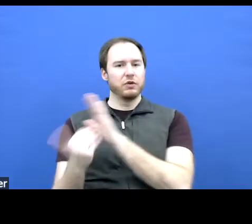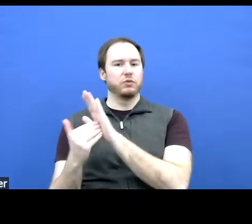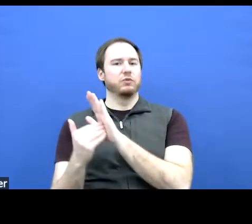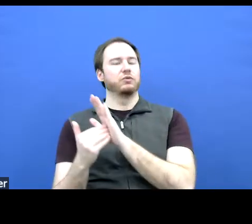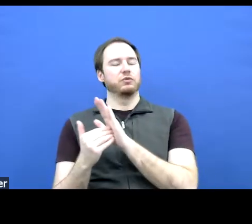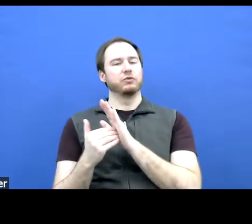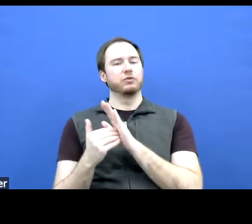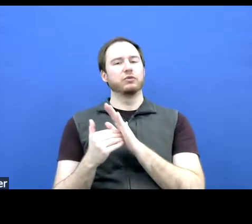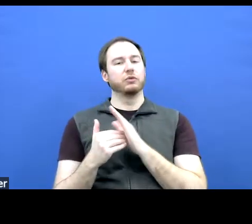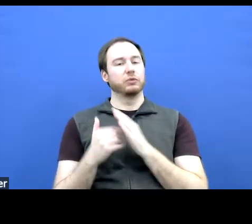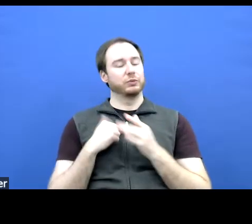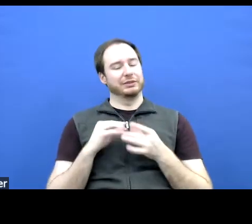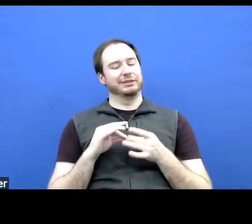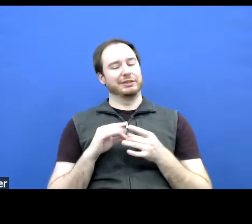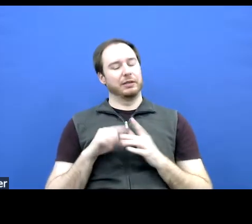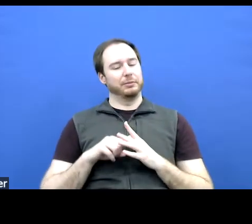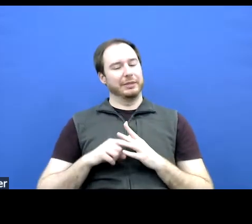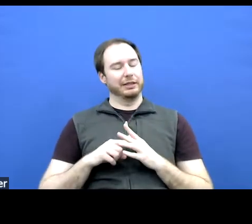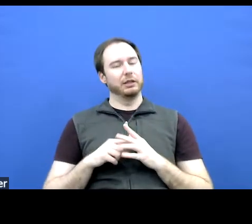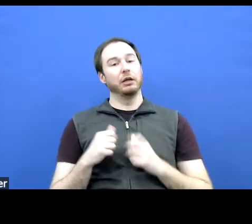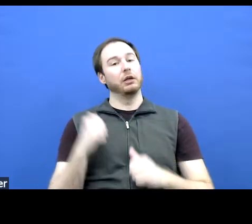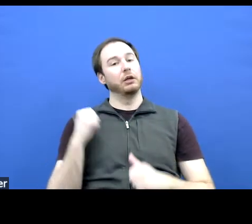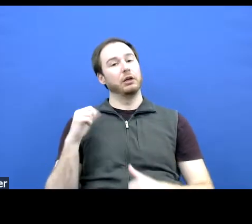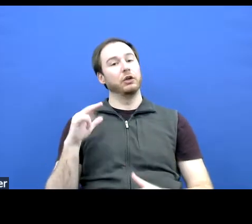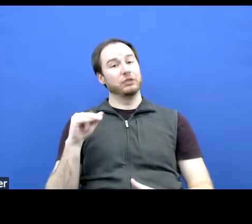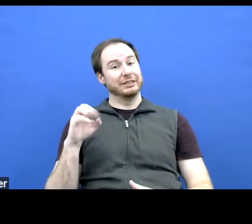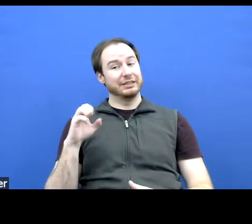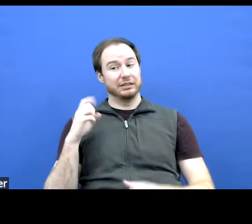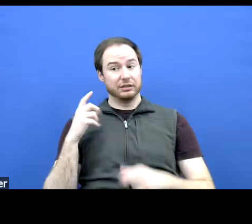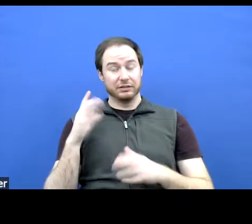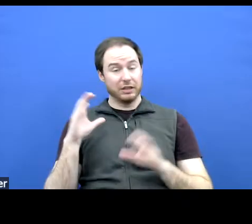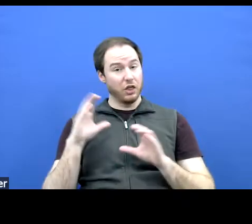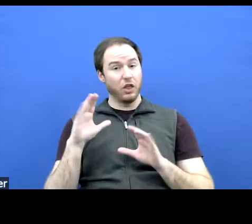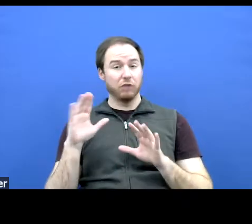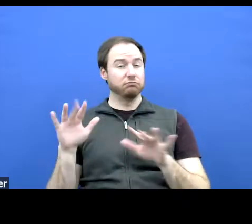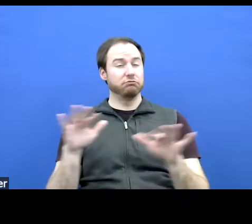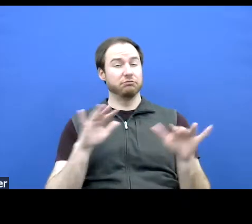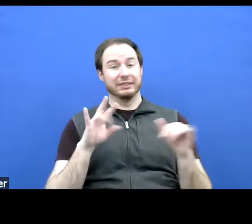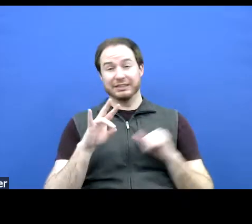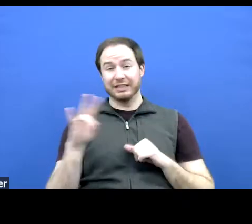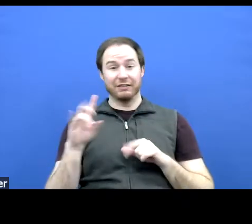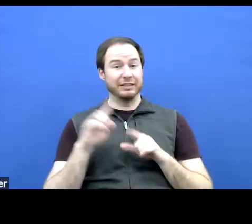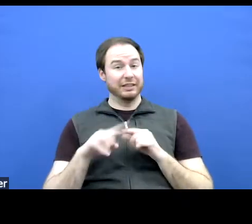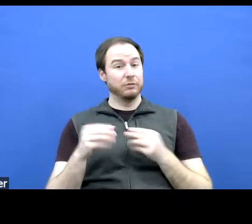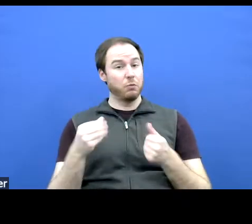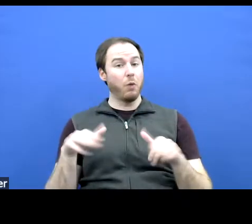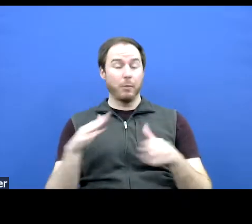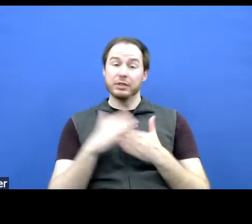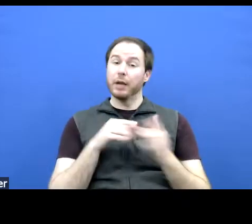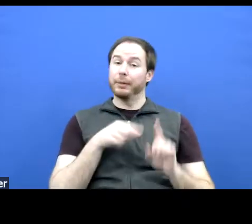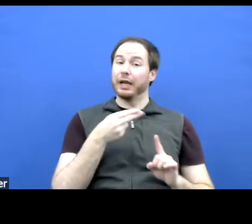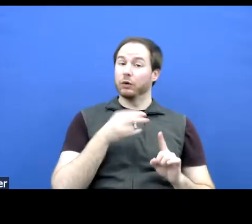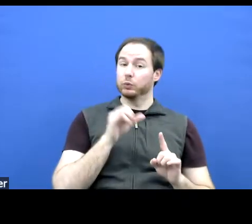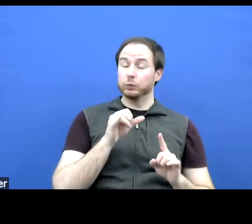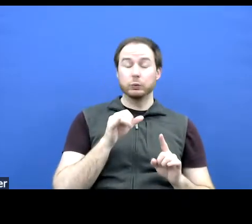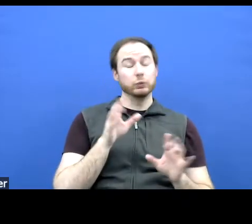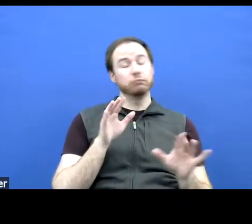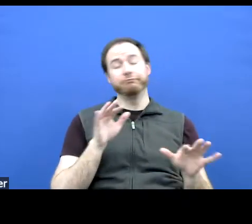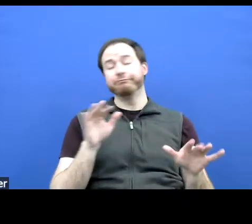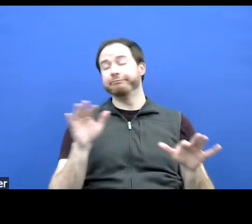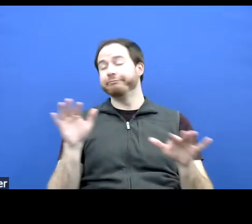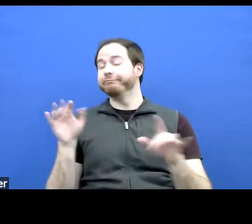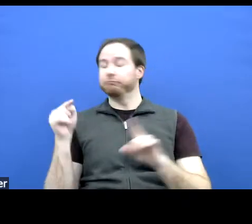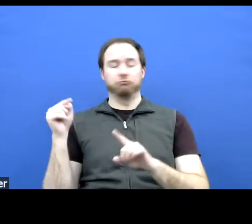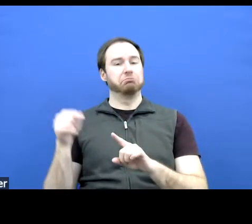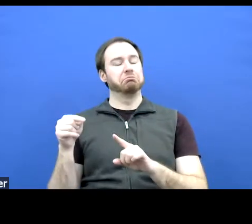as we stated at the beginning, and Christy mentioned it, they looked at 77 properties, some in Henrietta. And then this one came